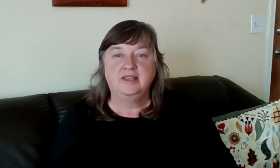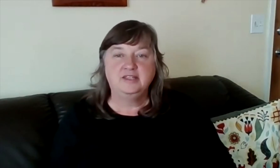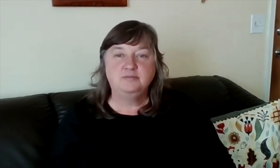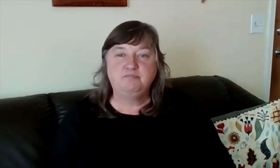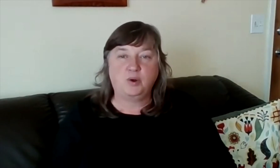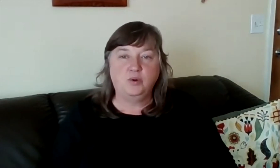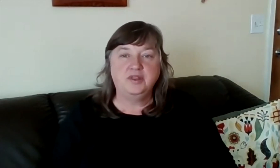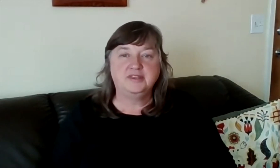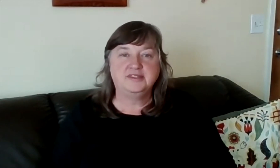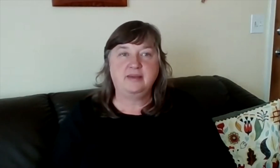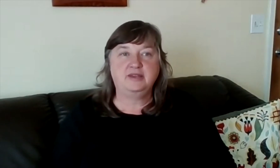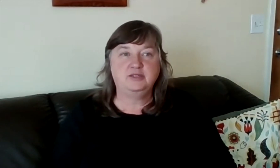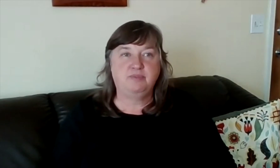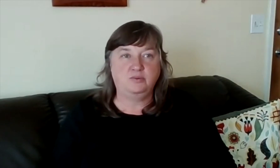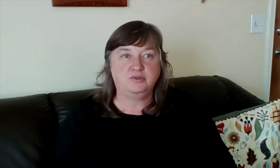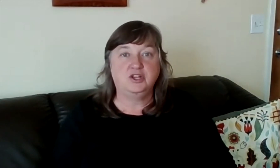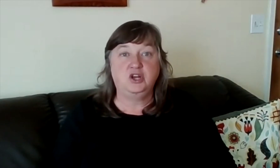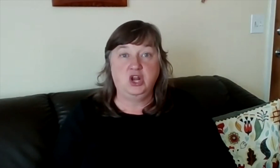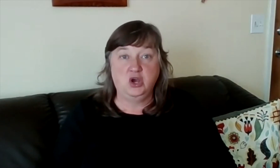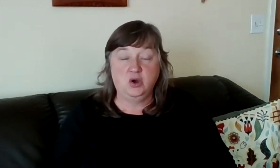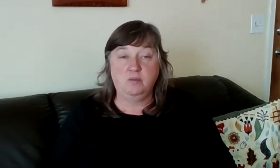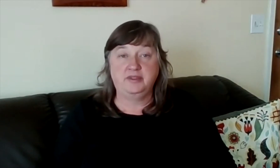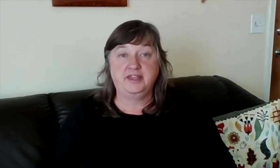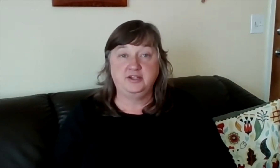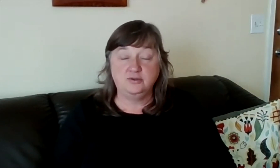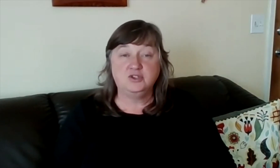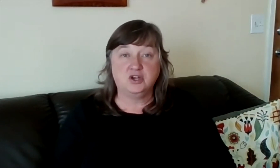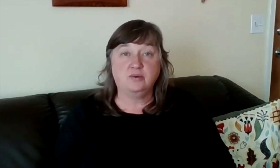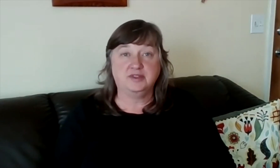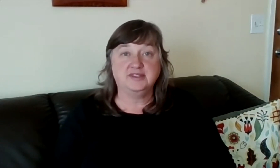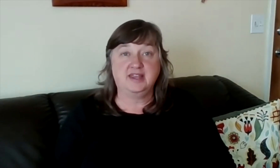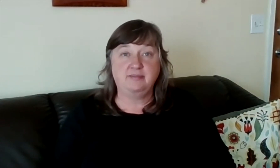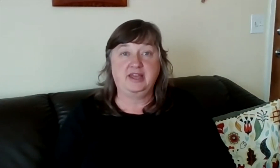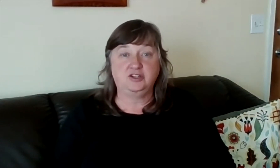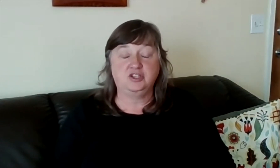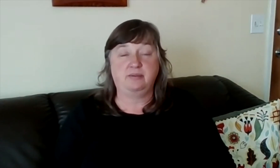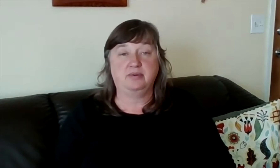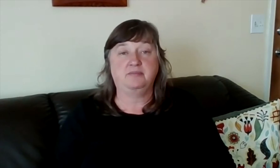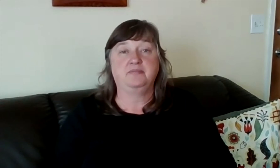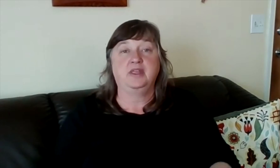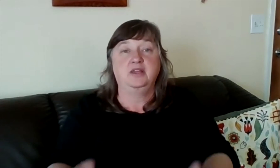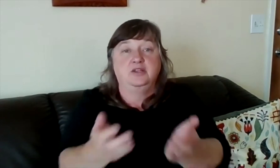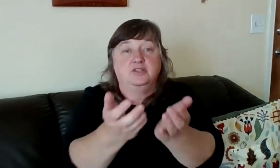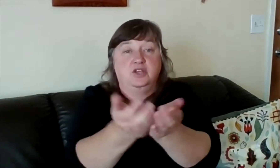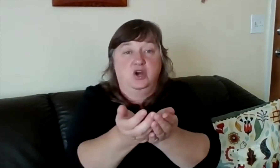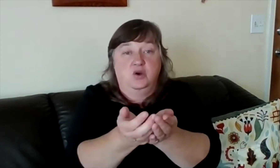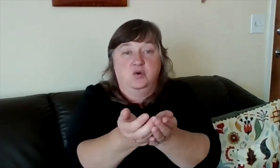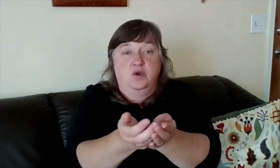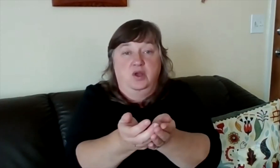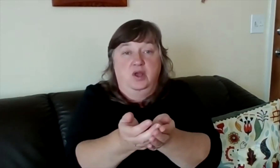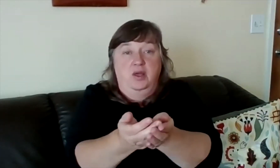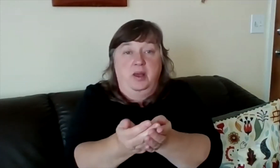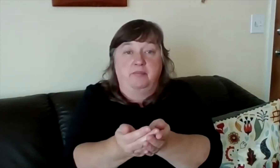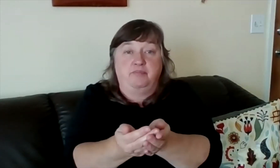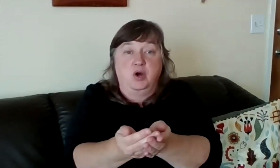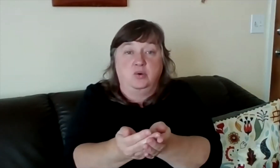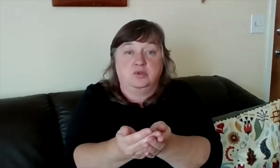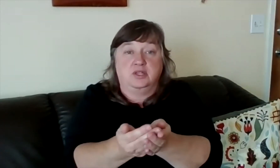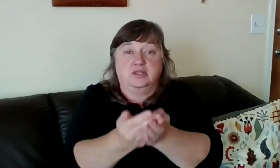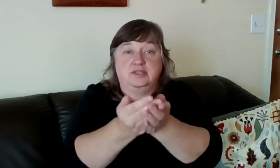Is bowl the same as boat? No, but they do start with the same hand shape. So boat